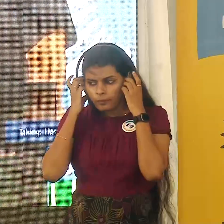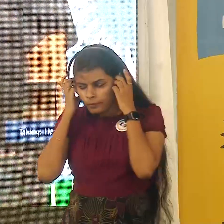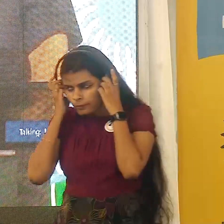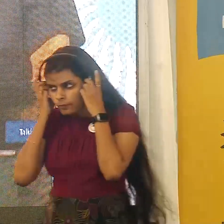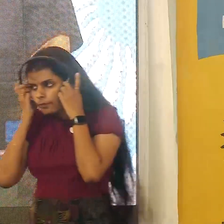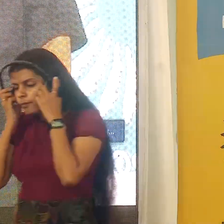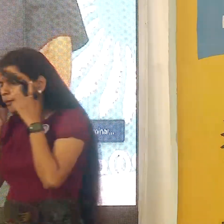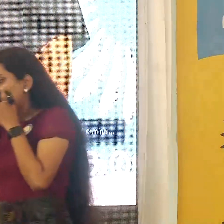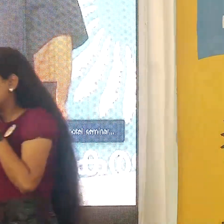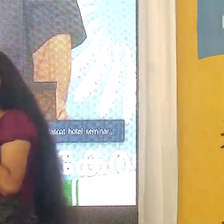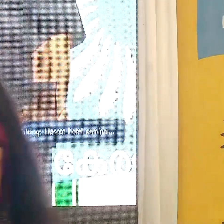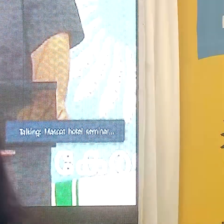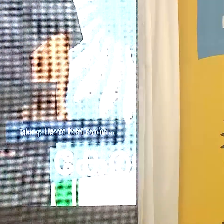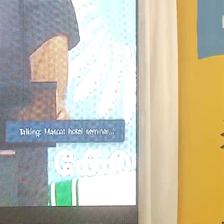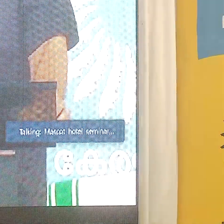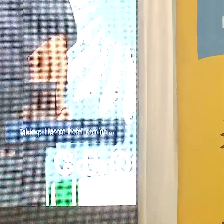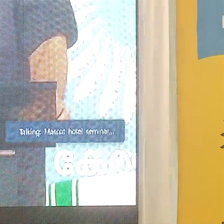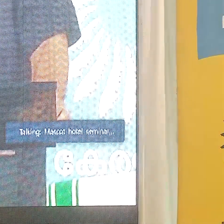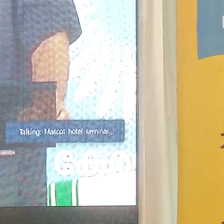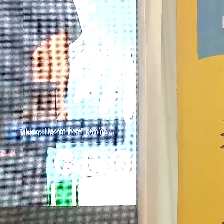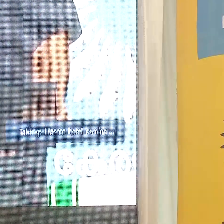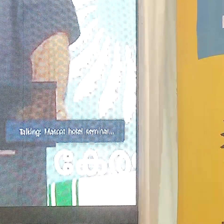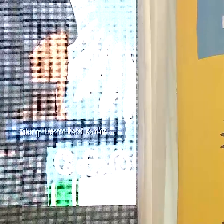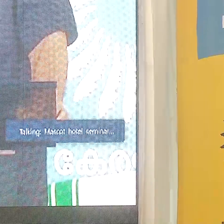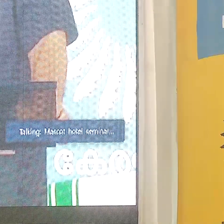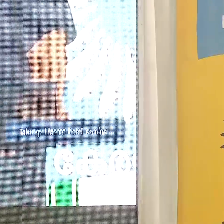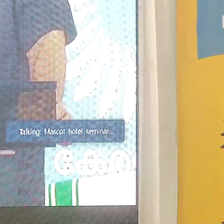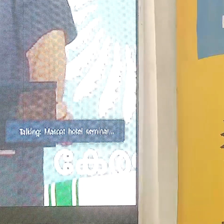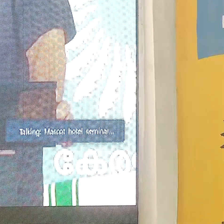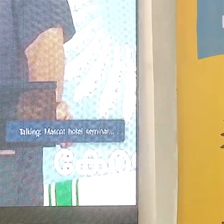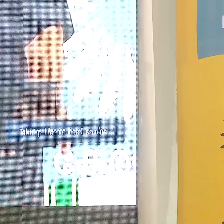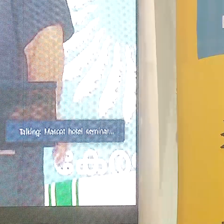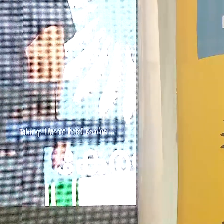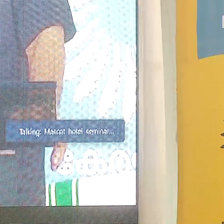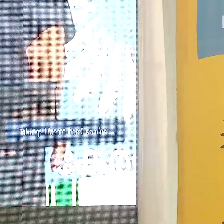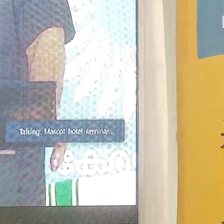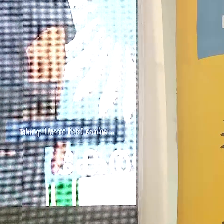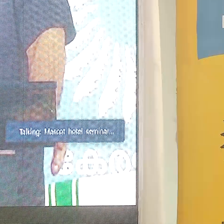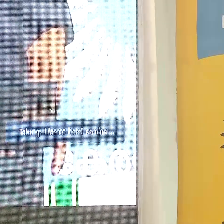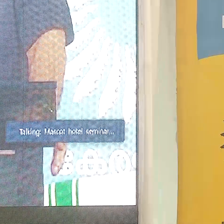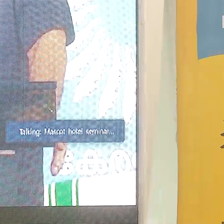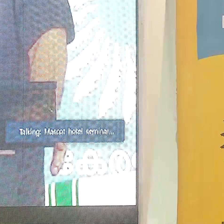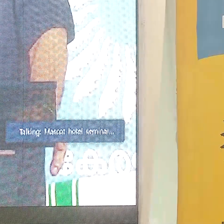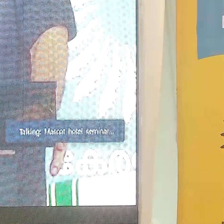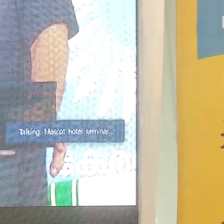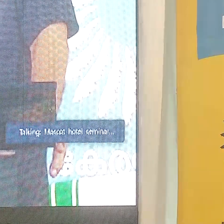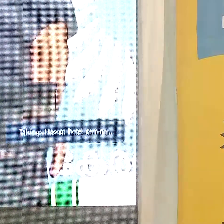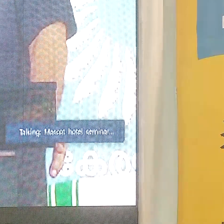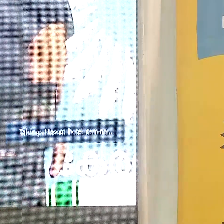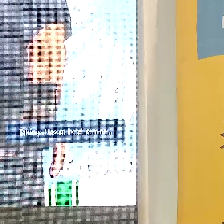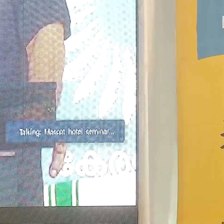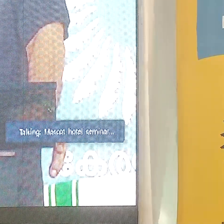modern skills, and to create employment suited to our geography and environment that will use these